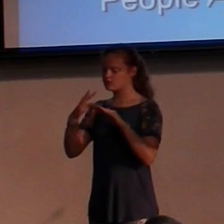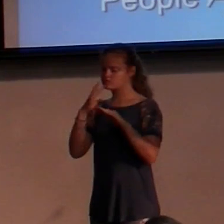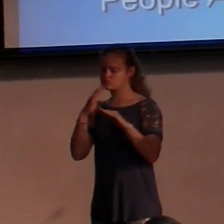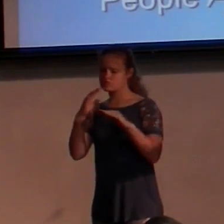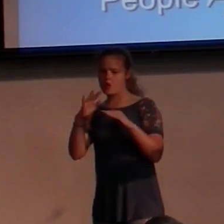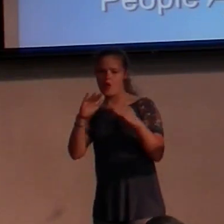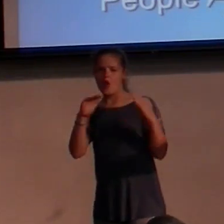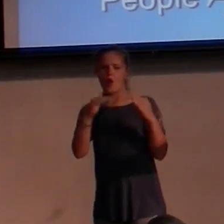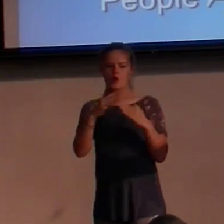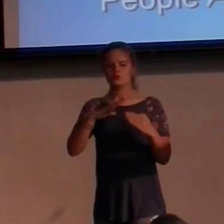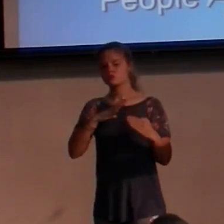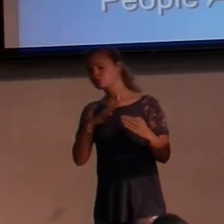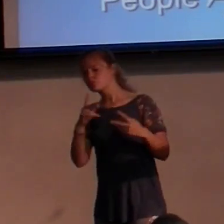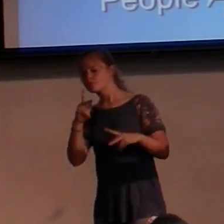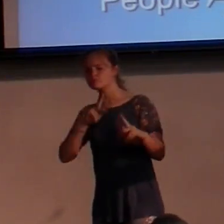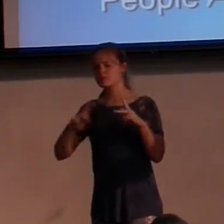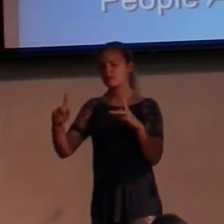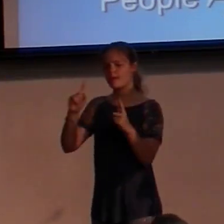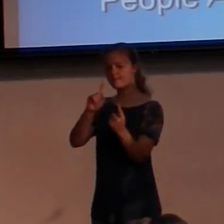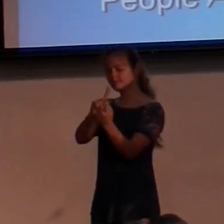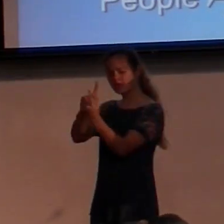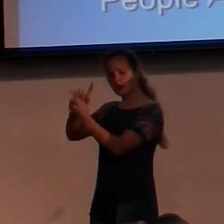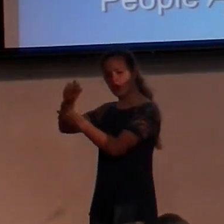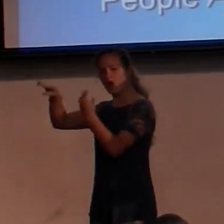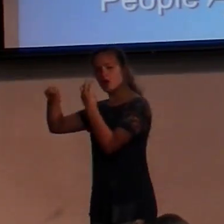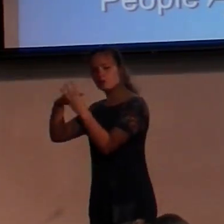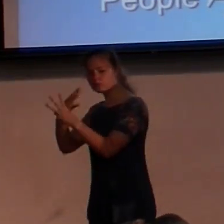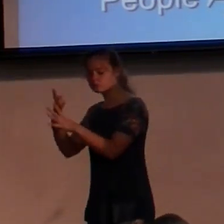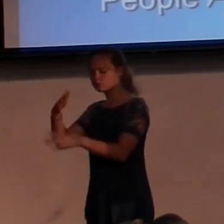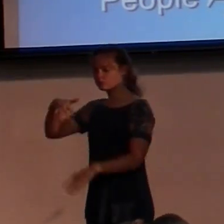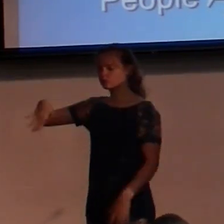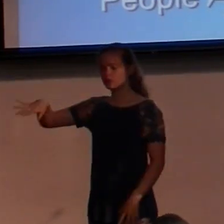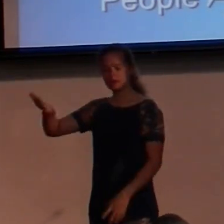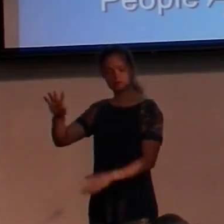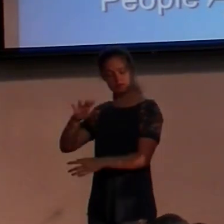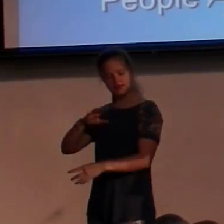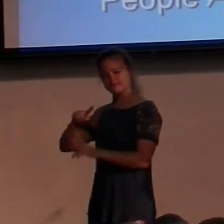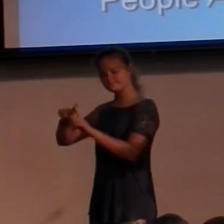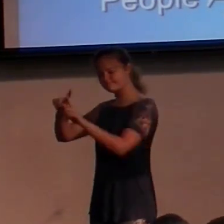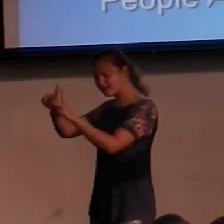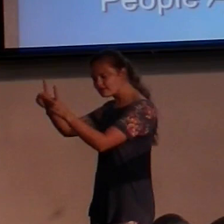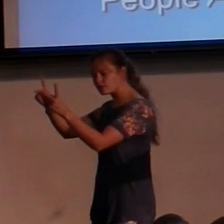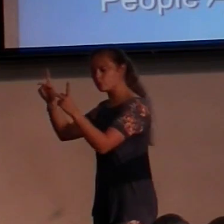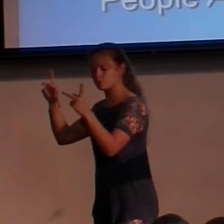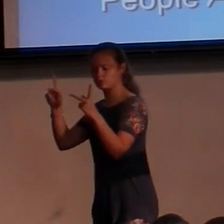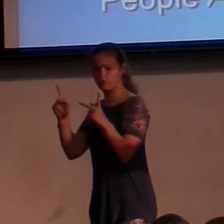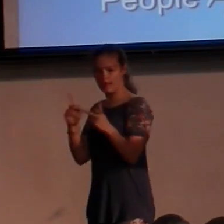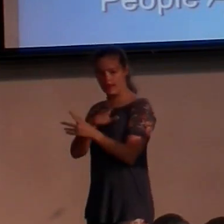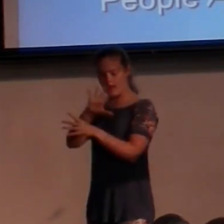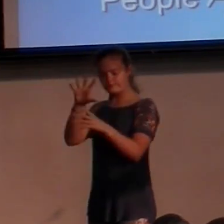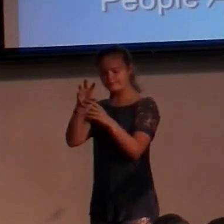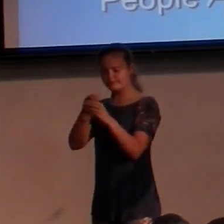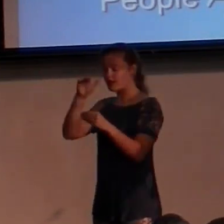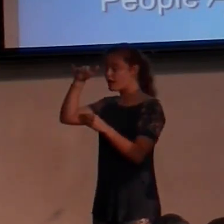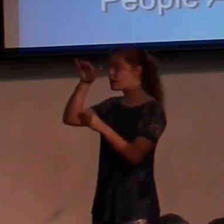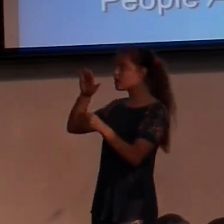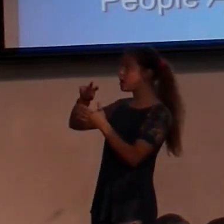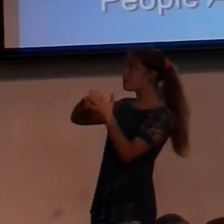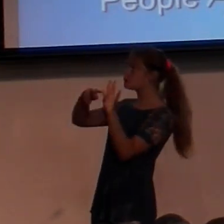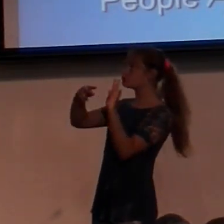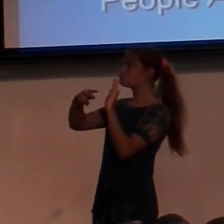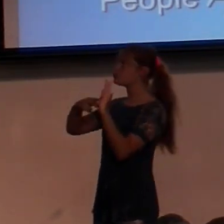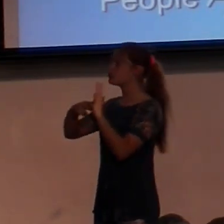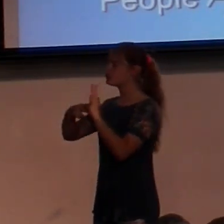cool people he had met around the world and all these neat places, being part of God's purpose of taking disciples and